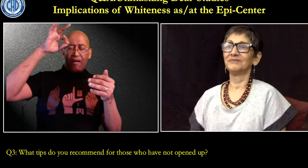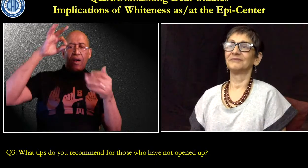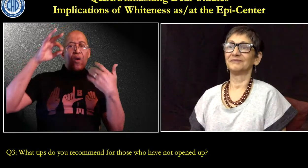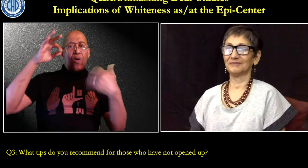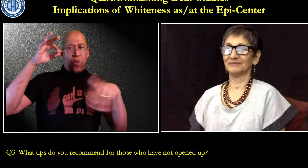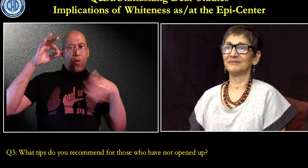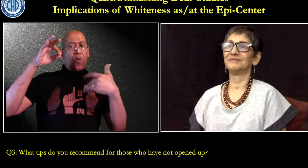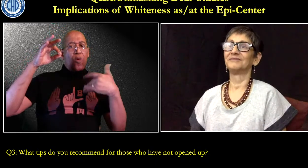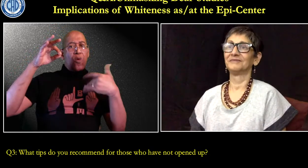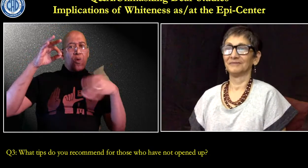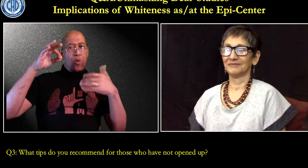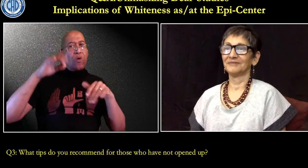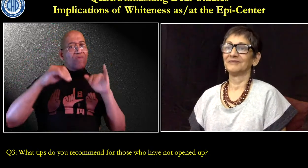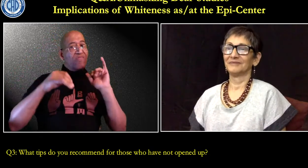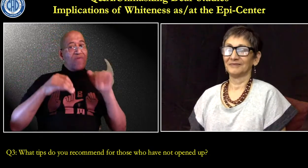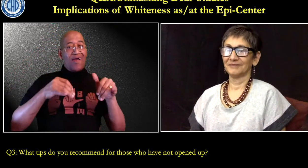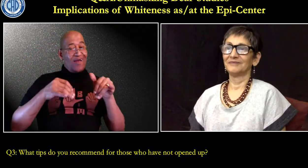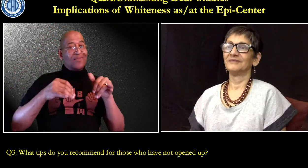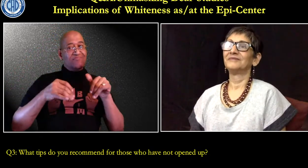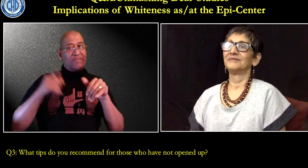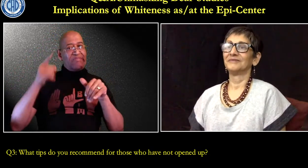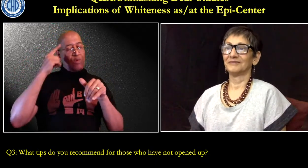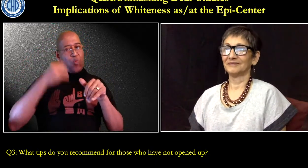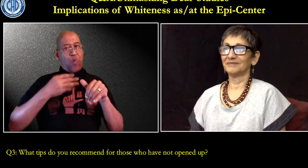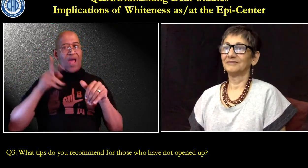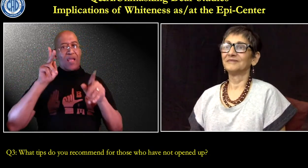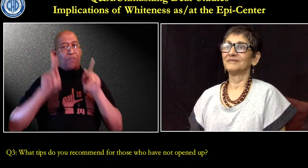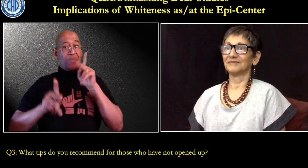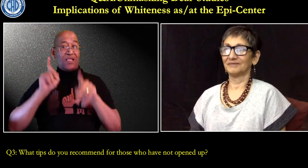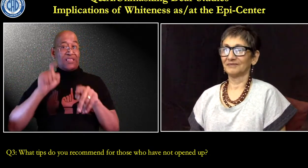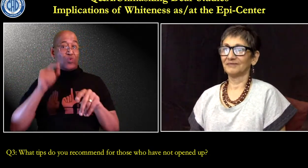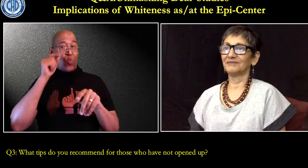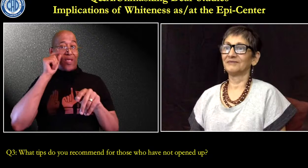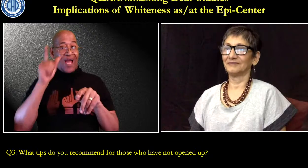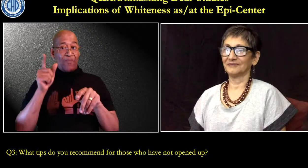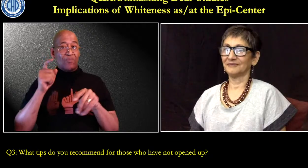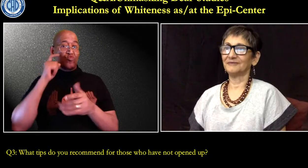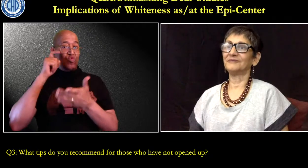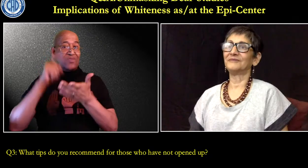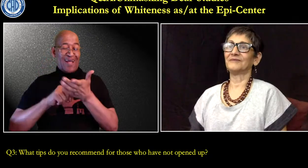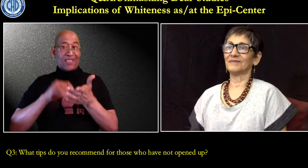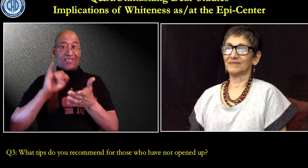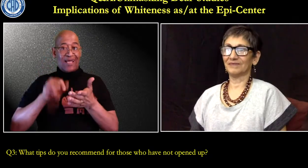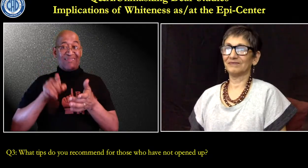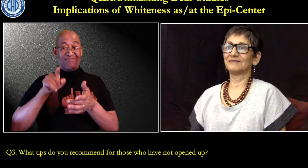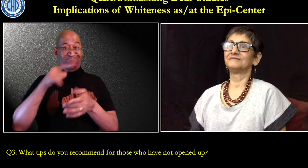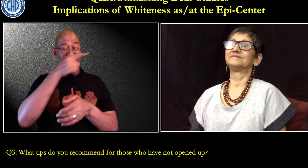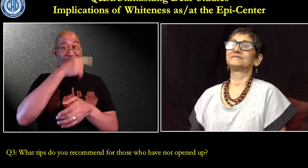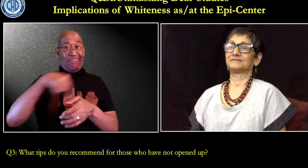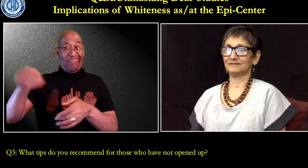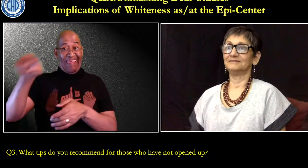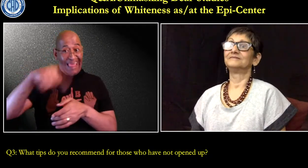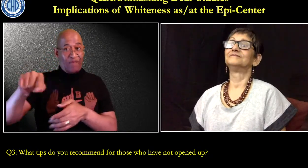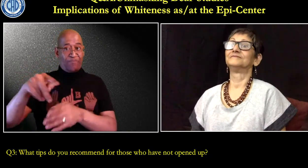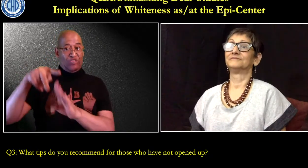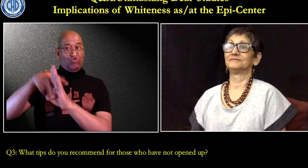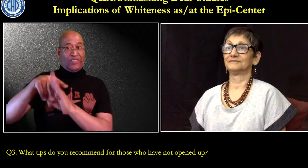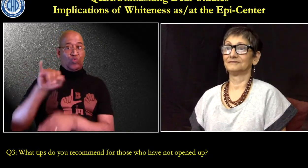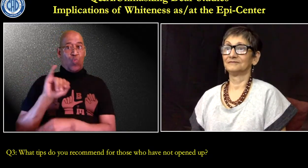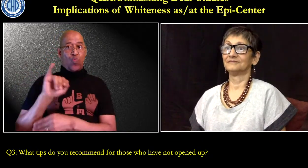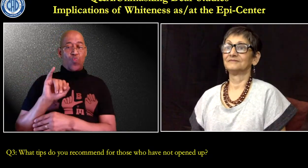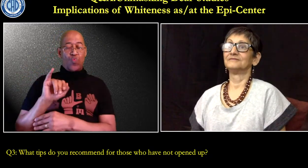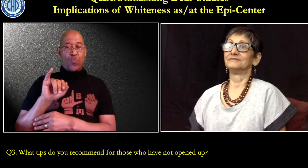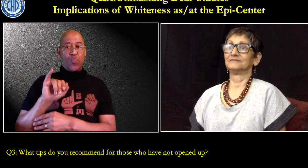thought. Literally learning from them and didn't have any idea of what the knowledge from that